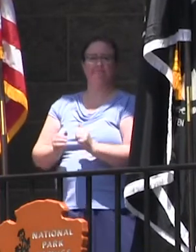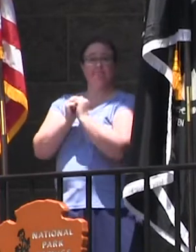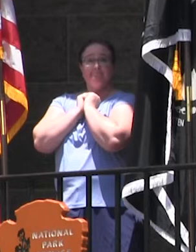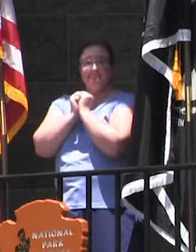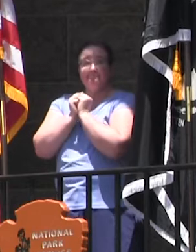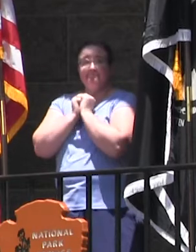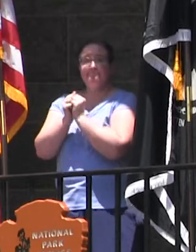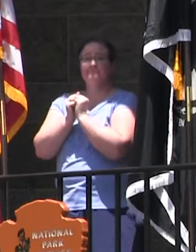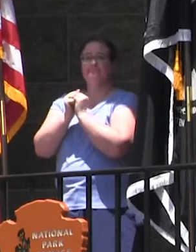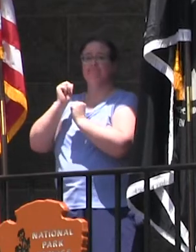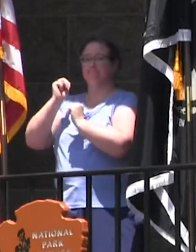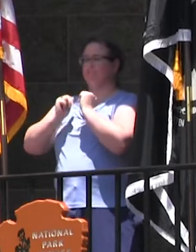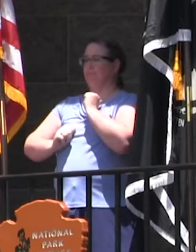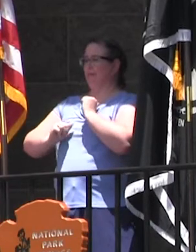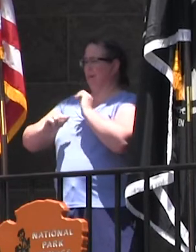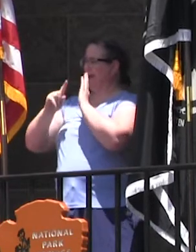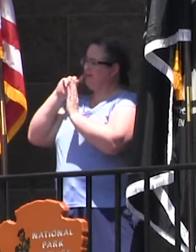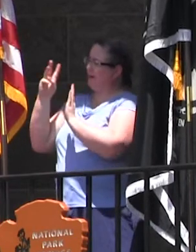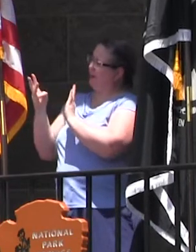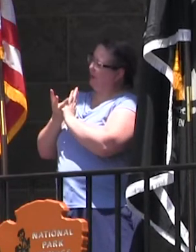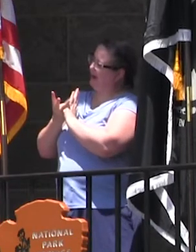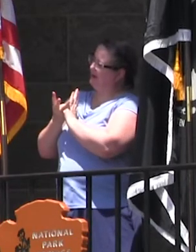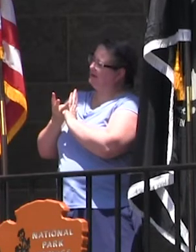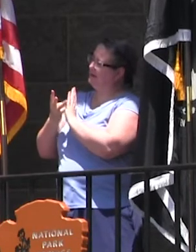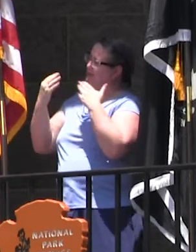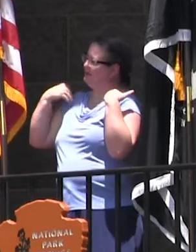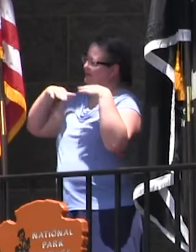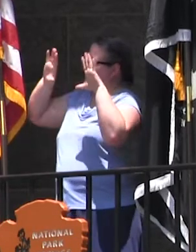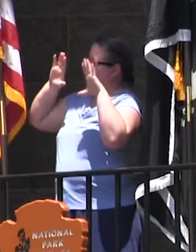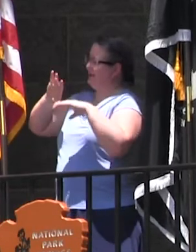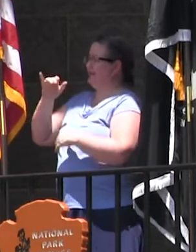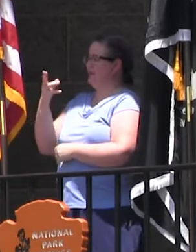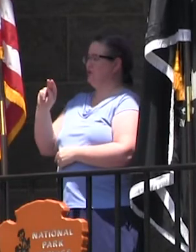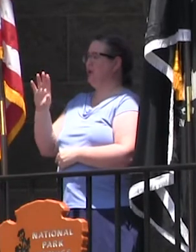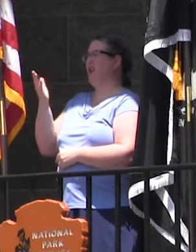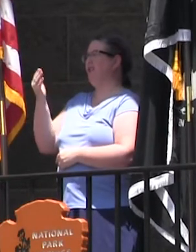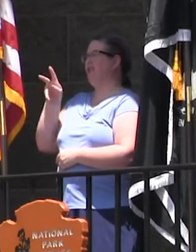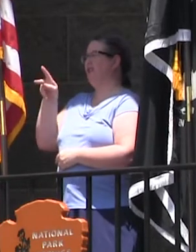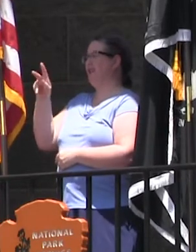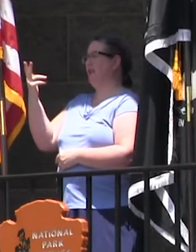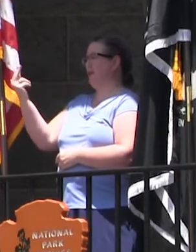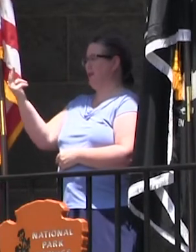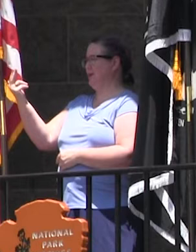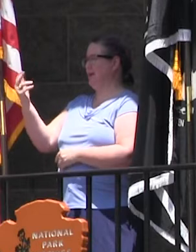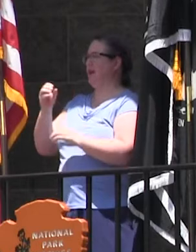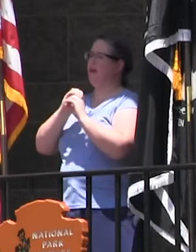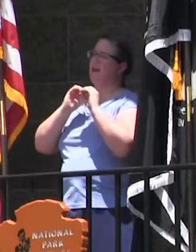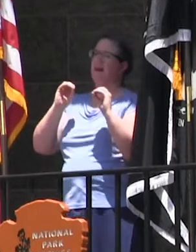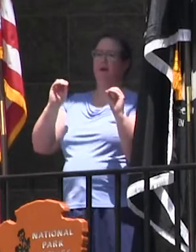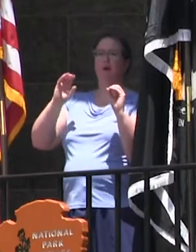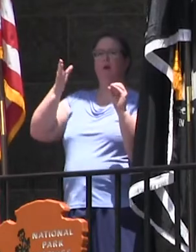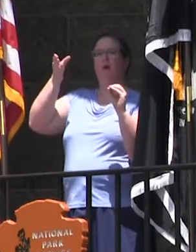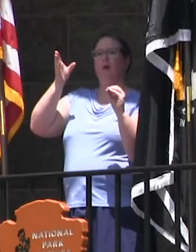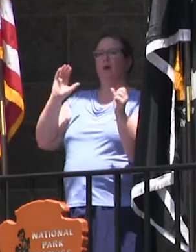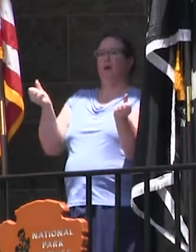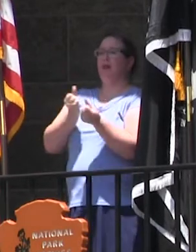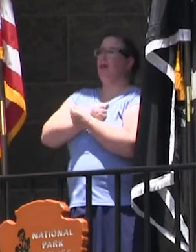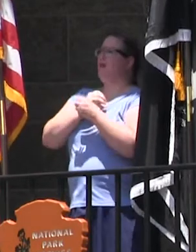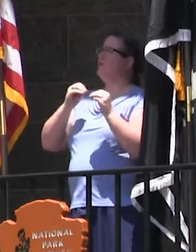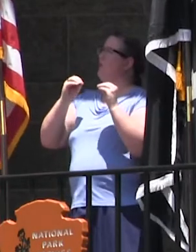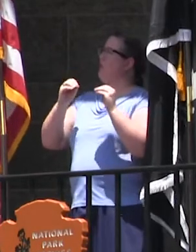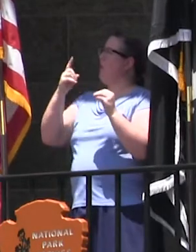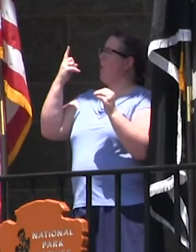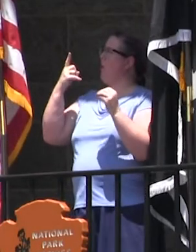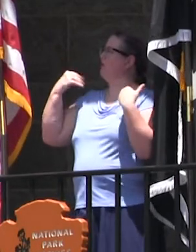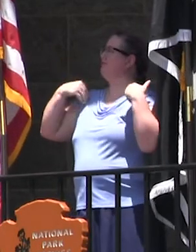Together they bear witness to the selflessness described in John 15:13. Greater love has no more than this, to lay